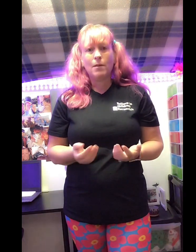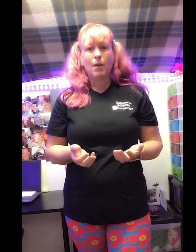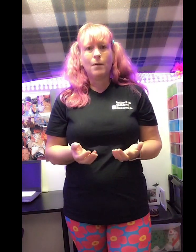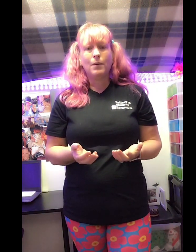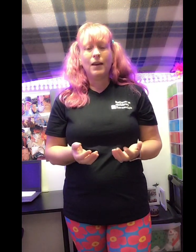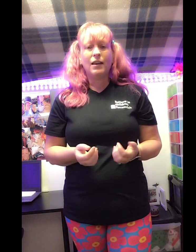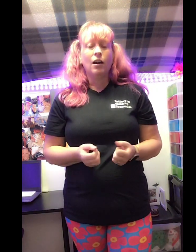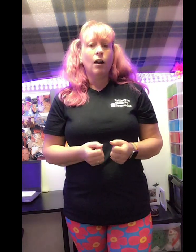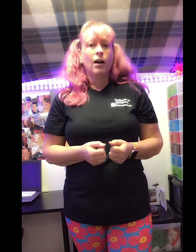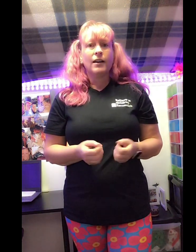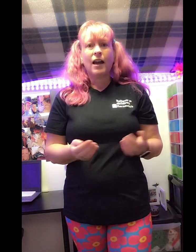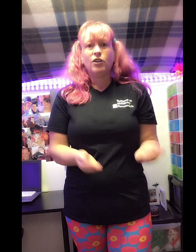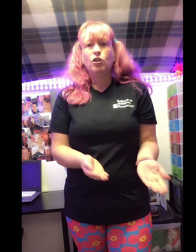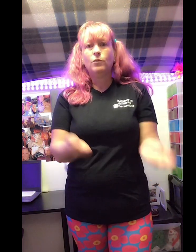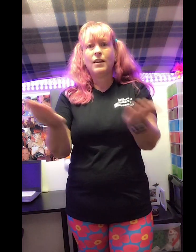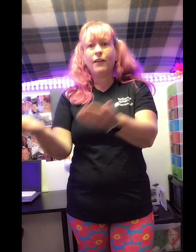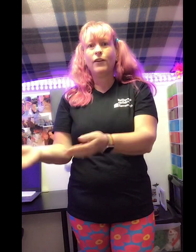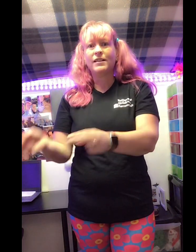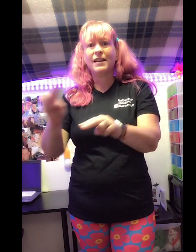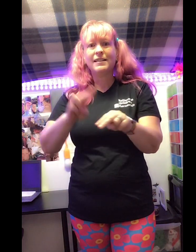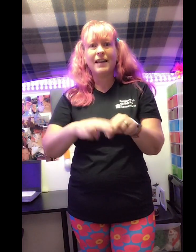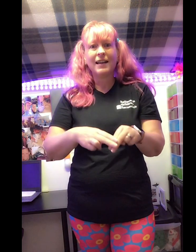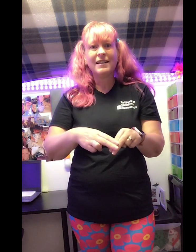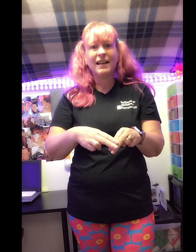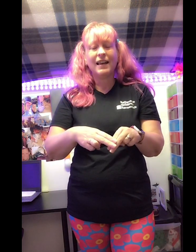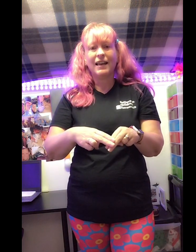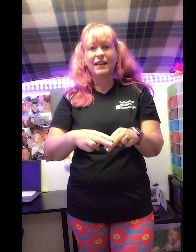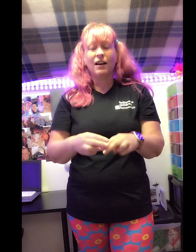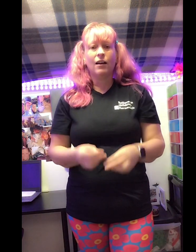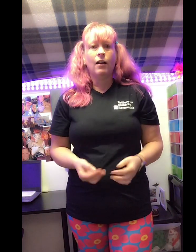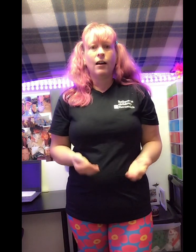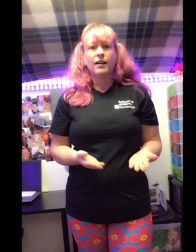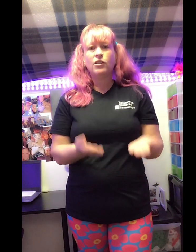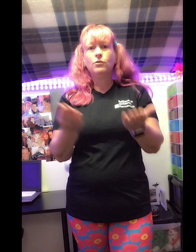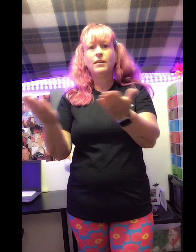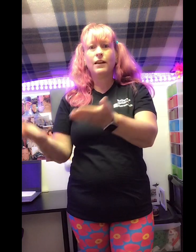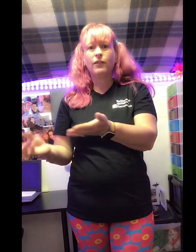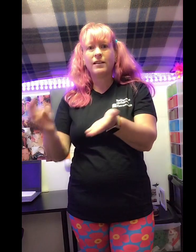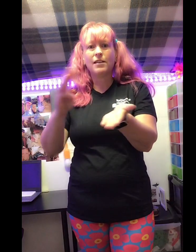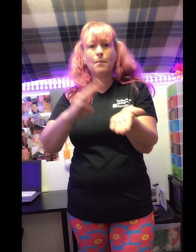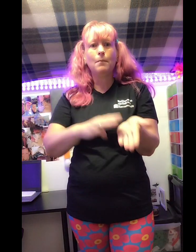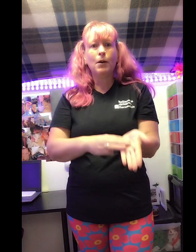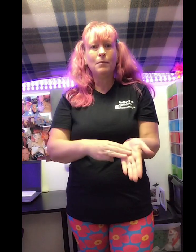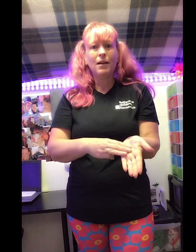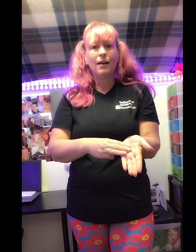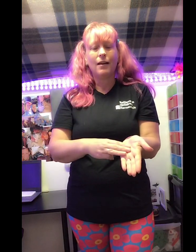might be, oh, can you give it to daddy? Can you give it to mummy?